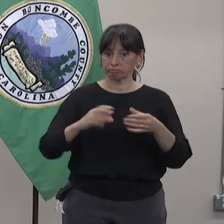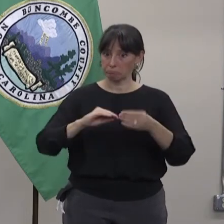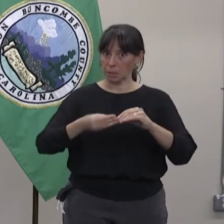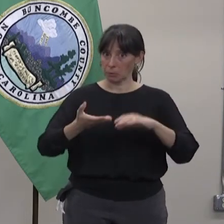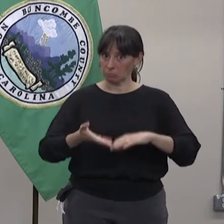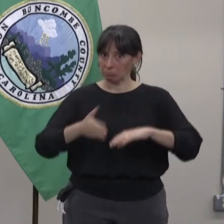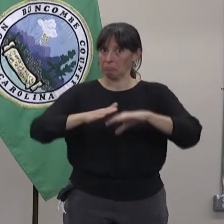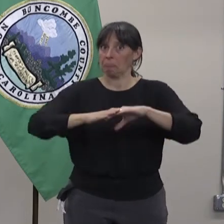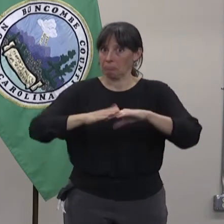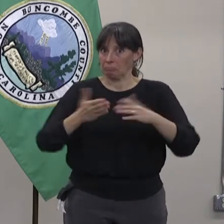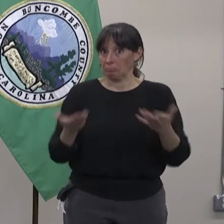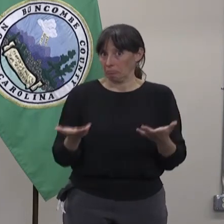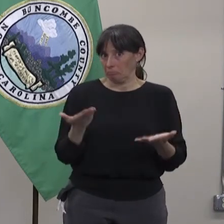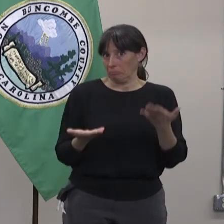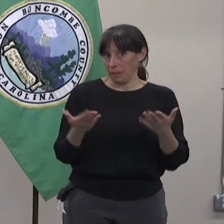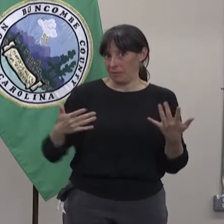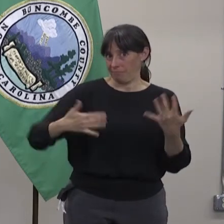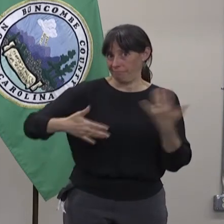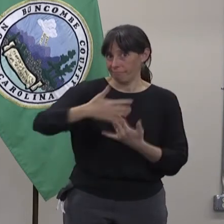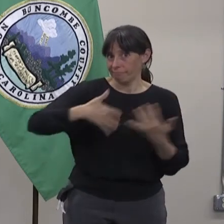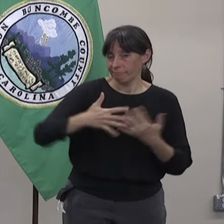in detecting possible exposures.